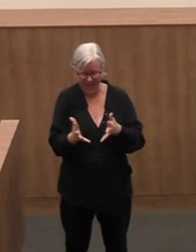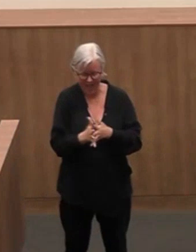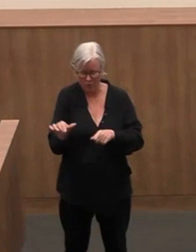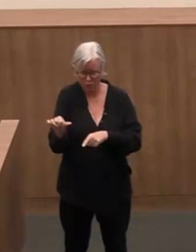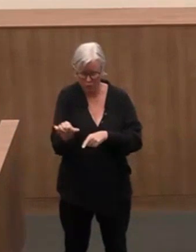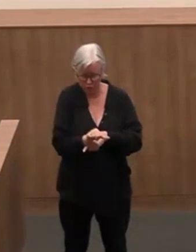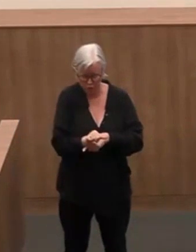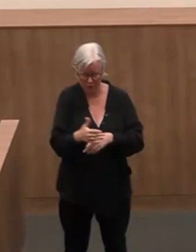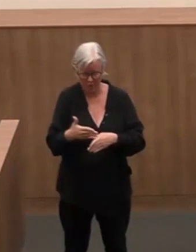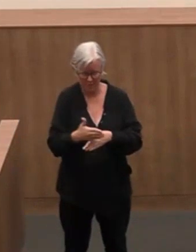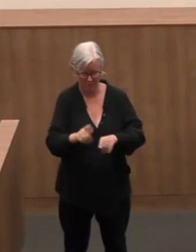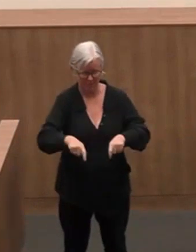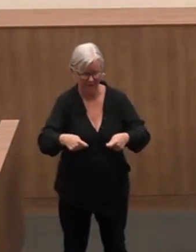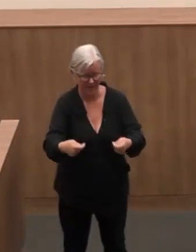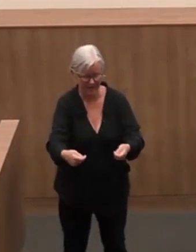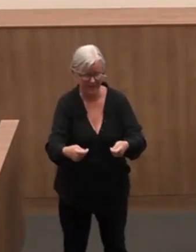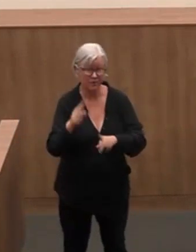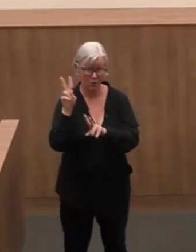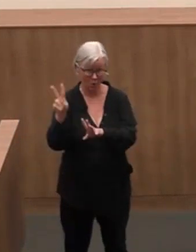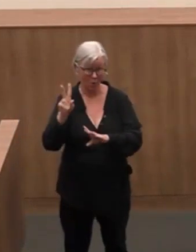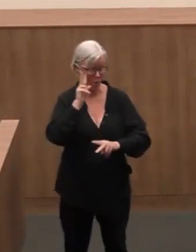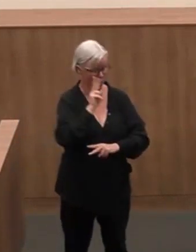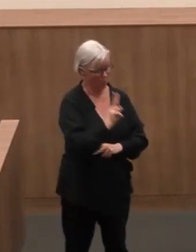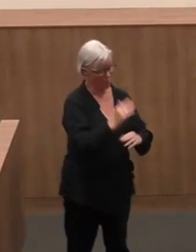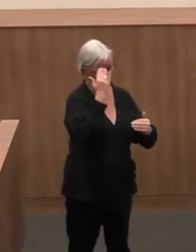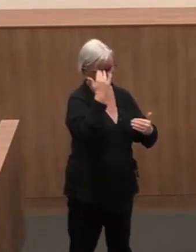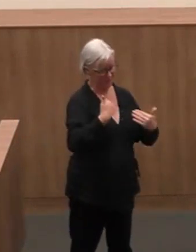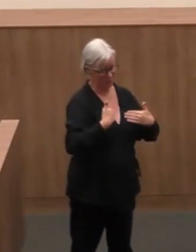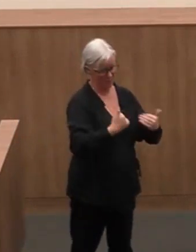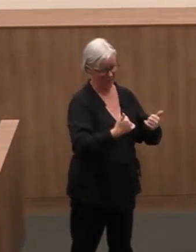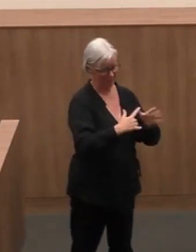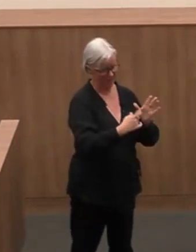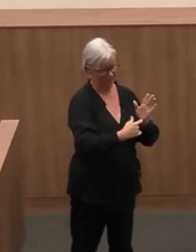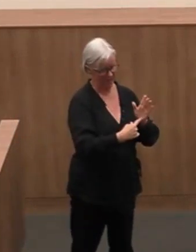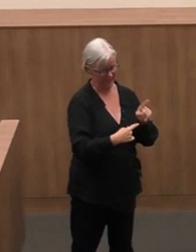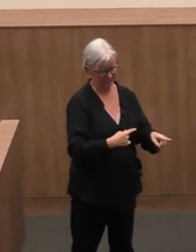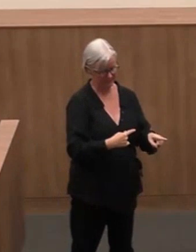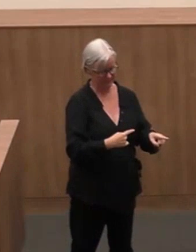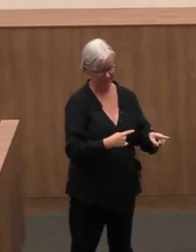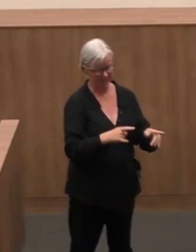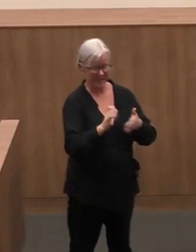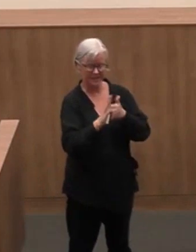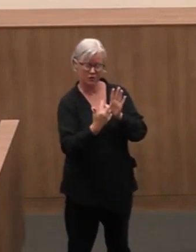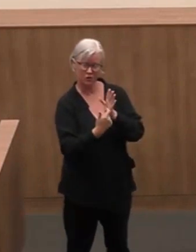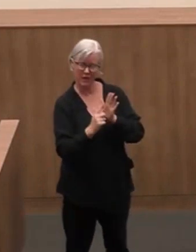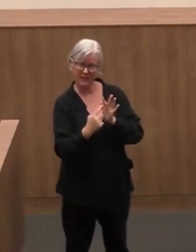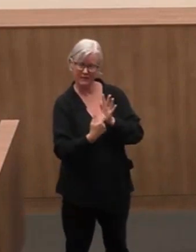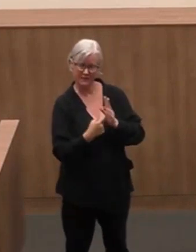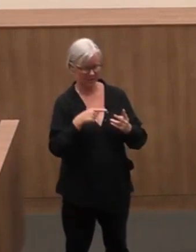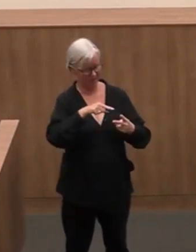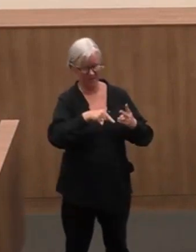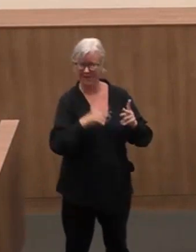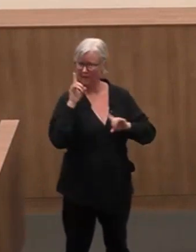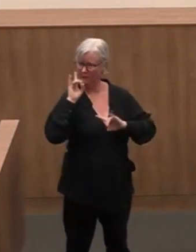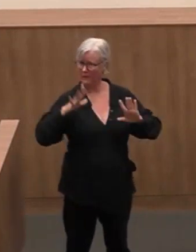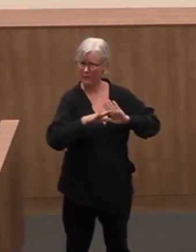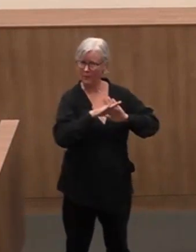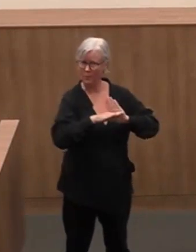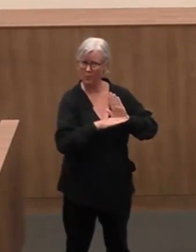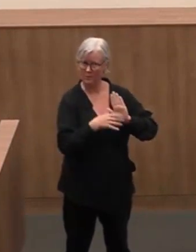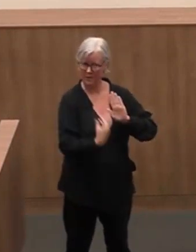And if we look at the Mental Health Act and we look at the charter that sits within that, it's really clear about some of these principles. And in